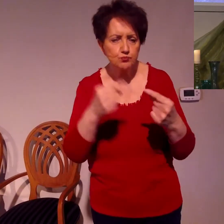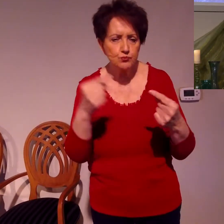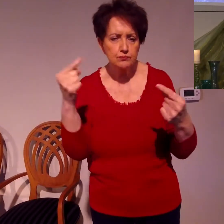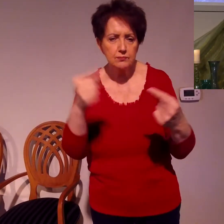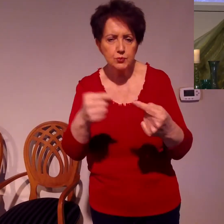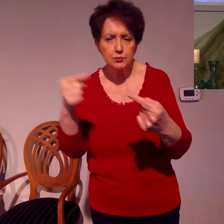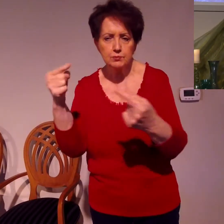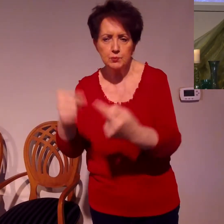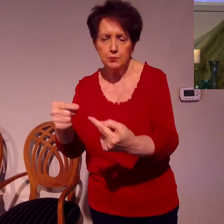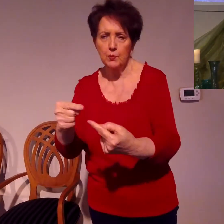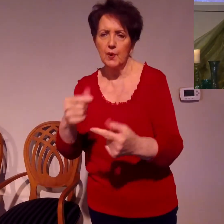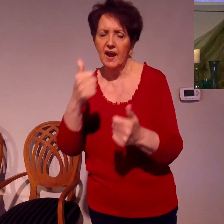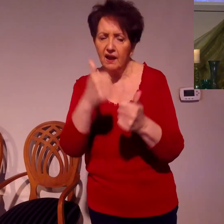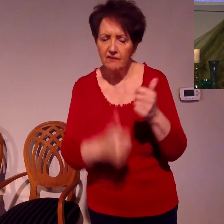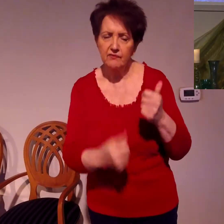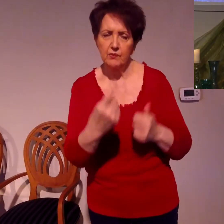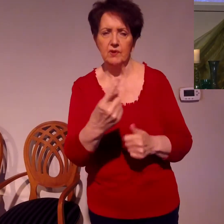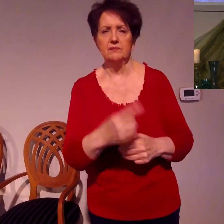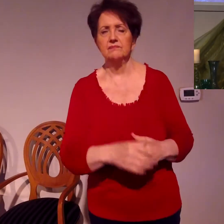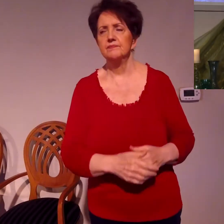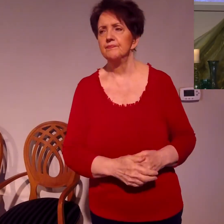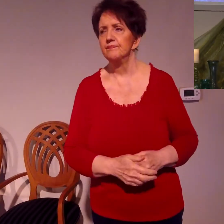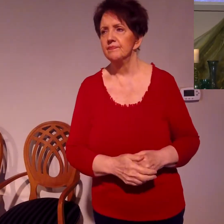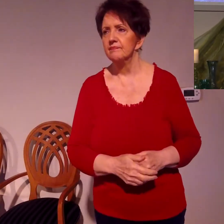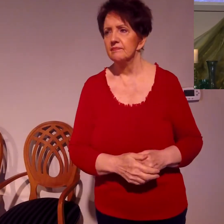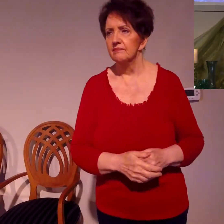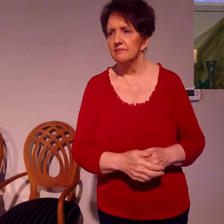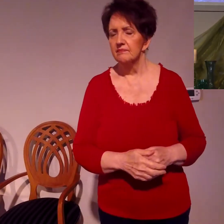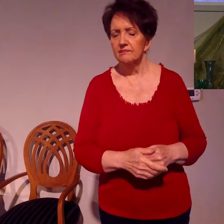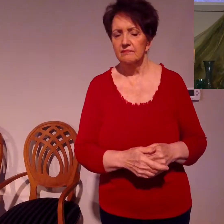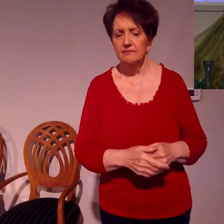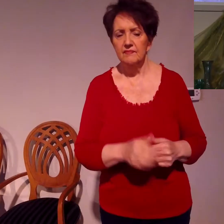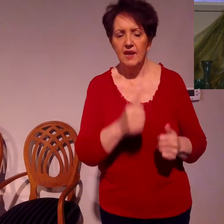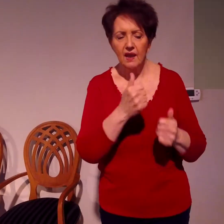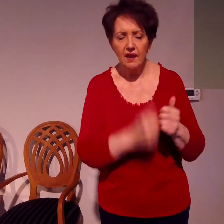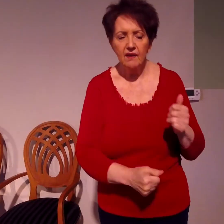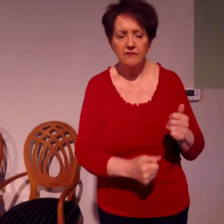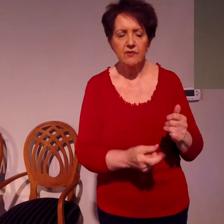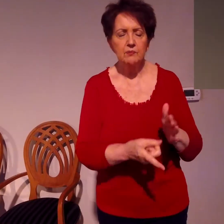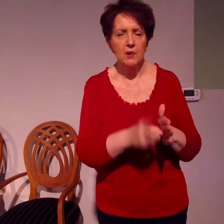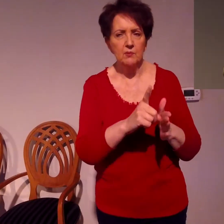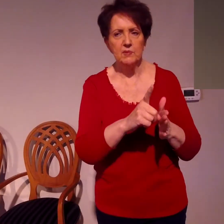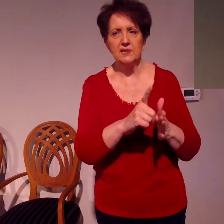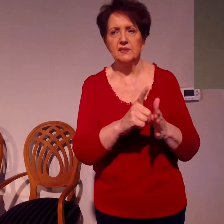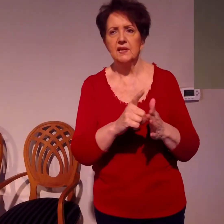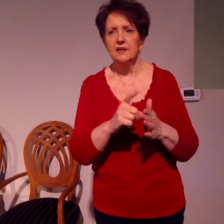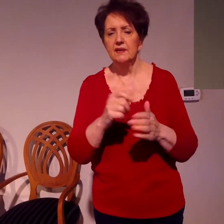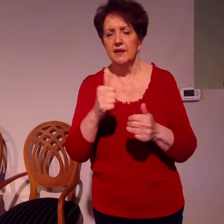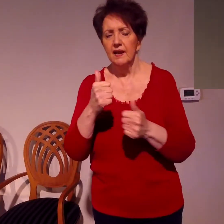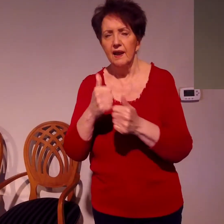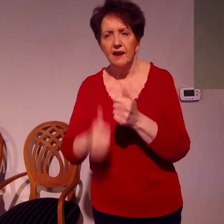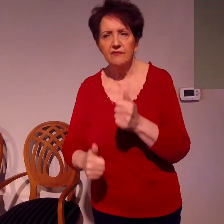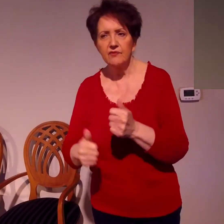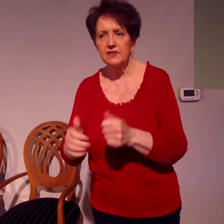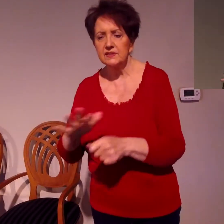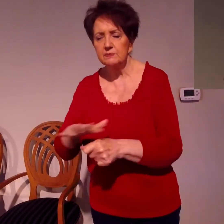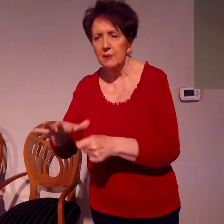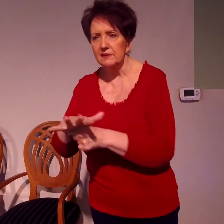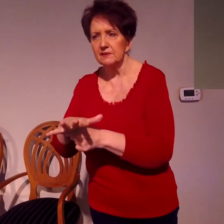mean, every single point, at every single time, and every single space,